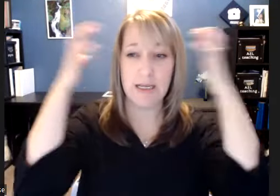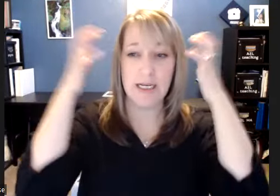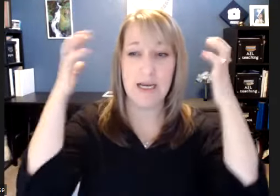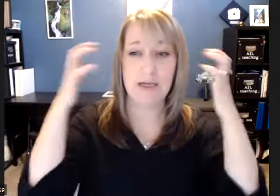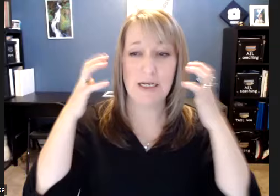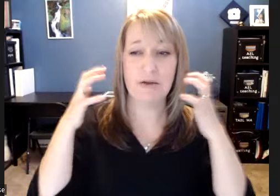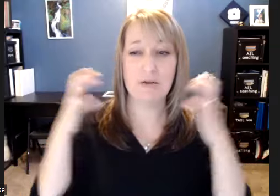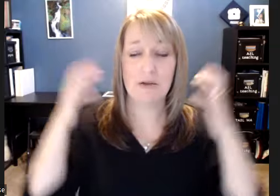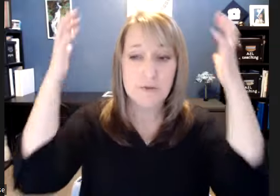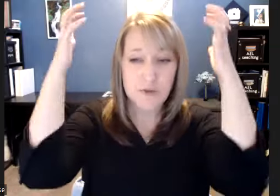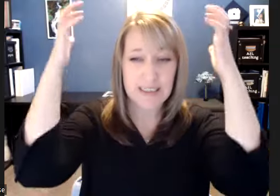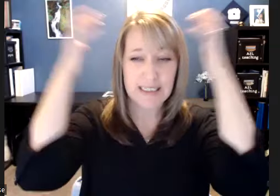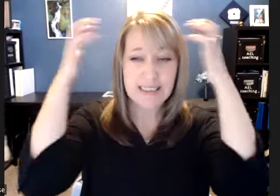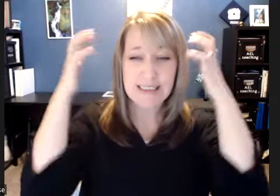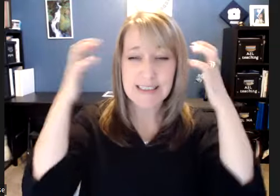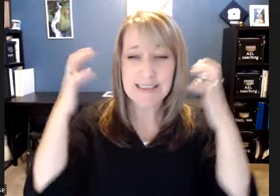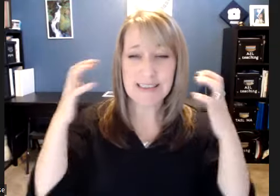in and out, frizzy.